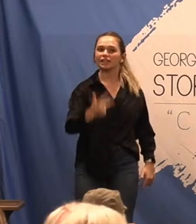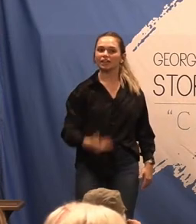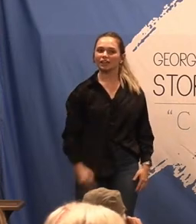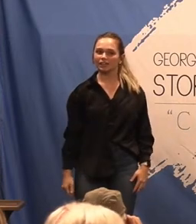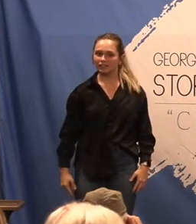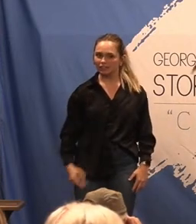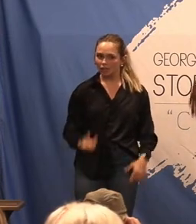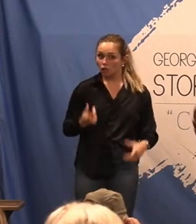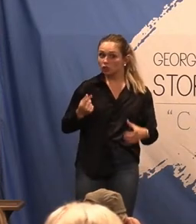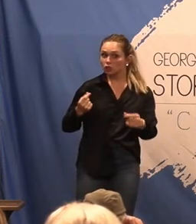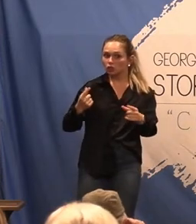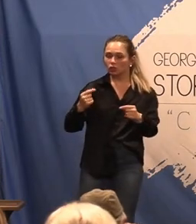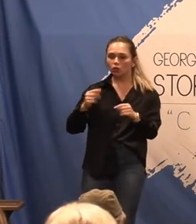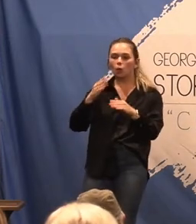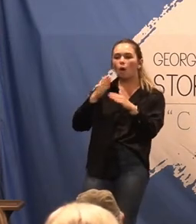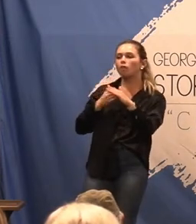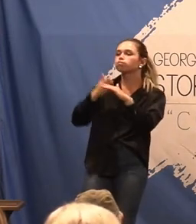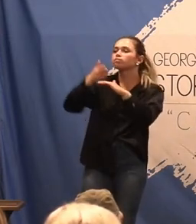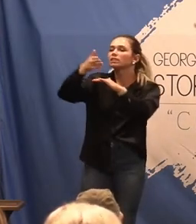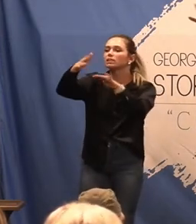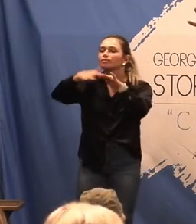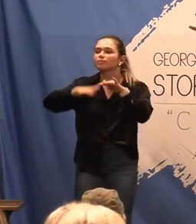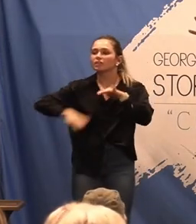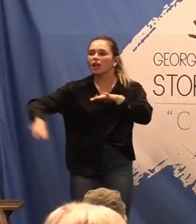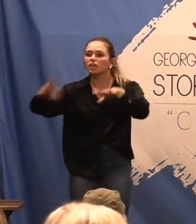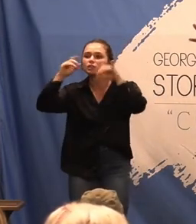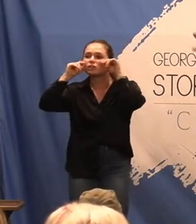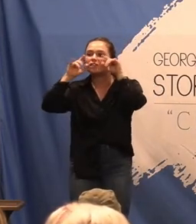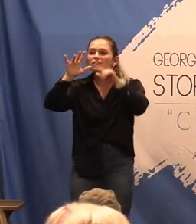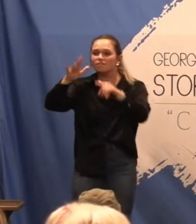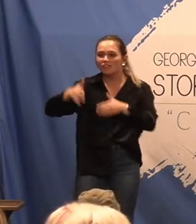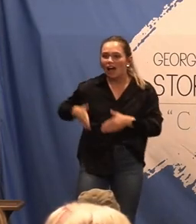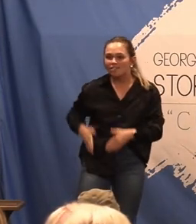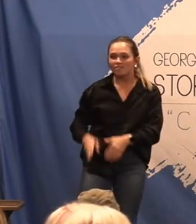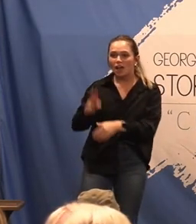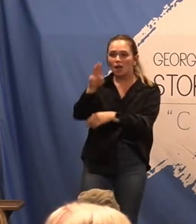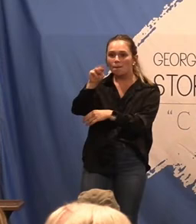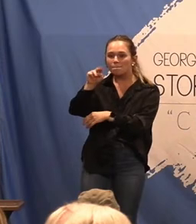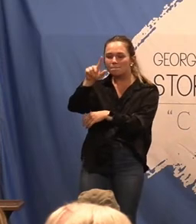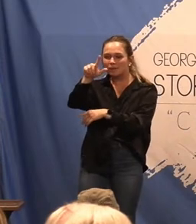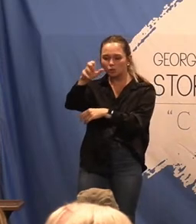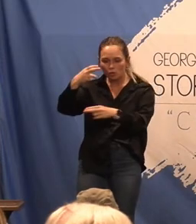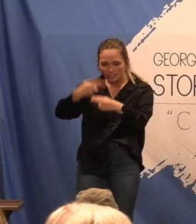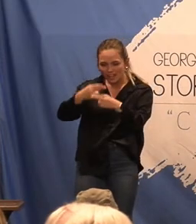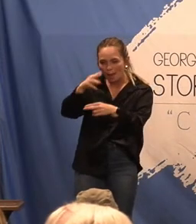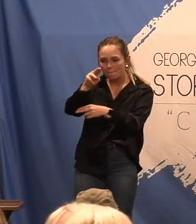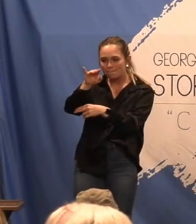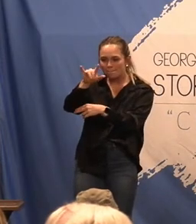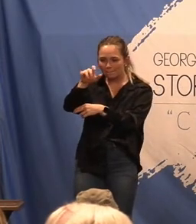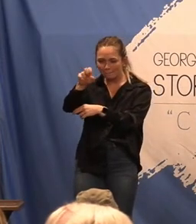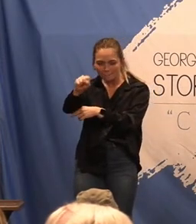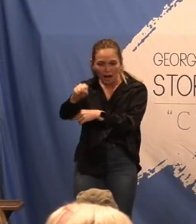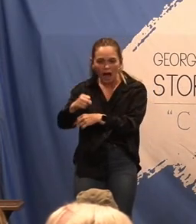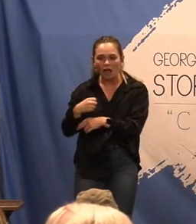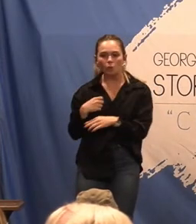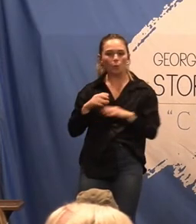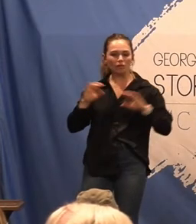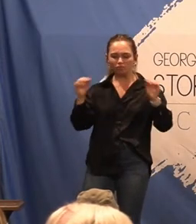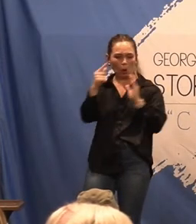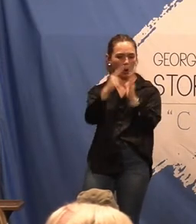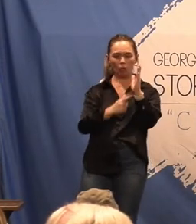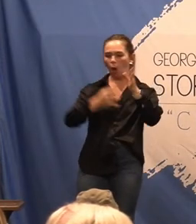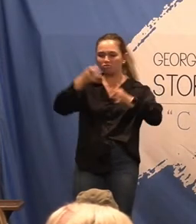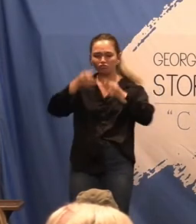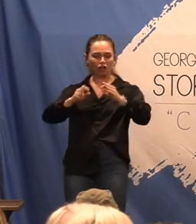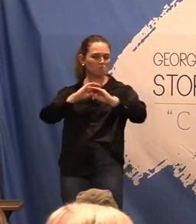And then she crossed over to the next savannah, where she surprised a five-legged mule named Miles. And without court of justice or attorney at